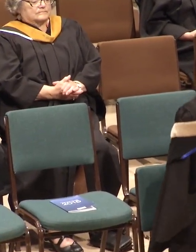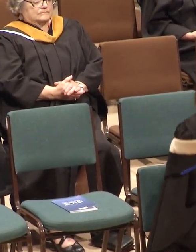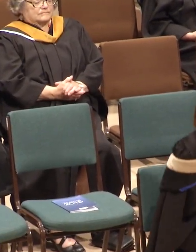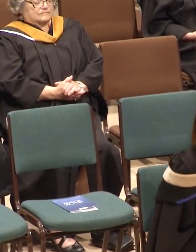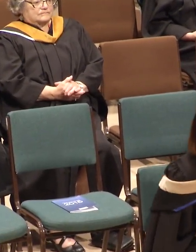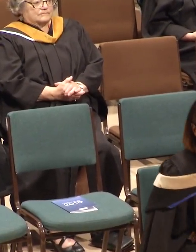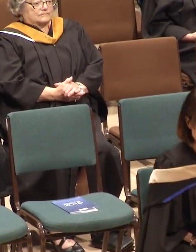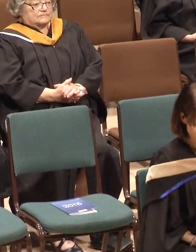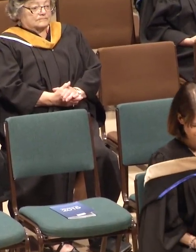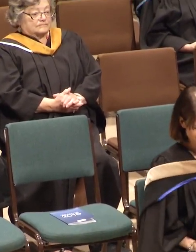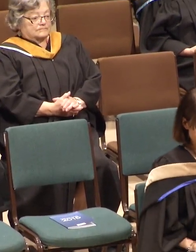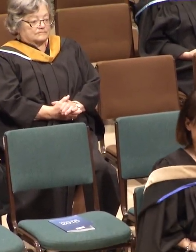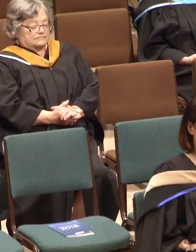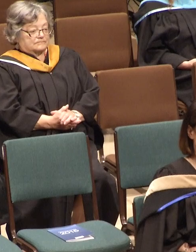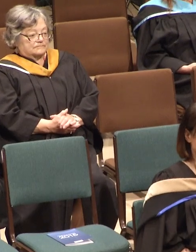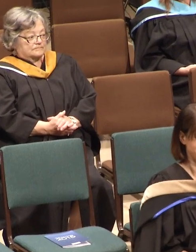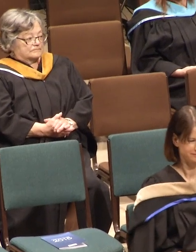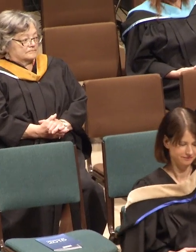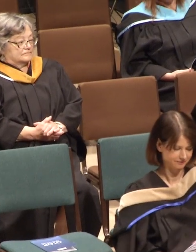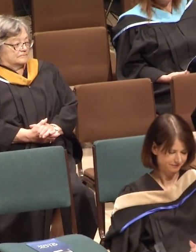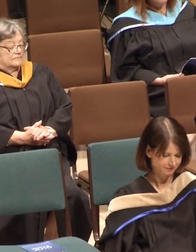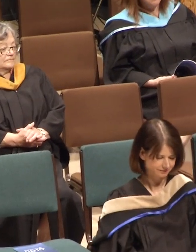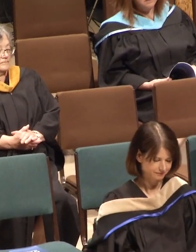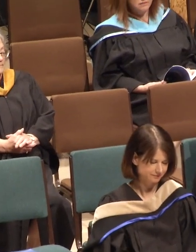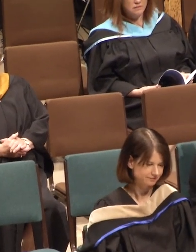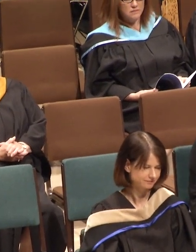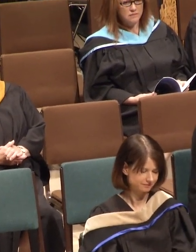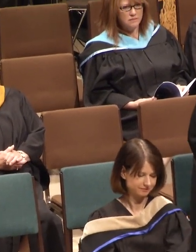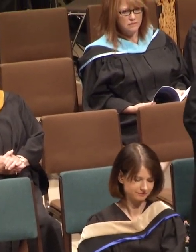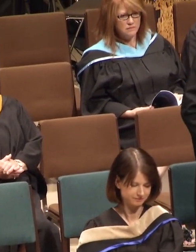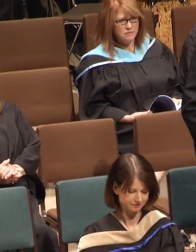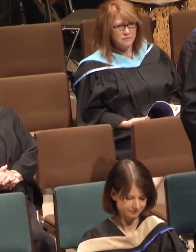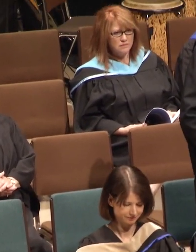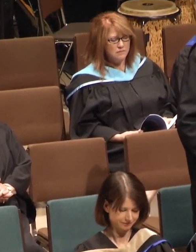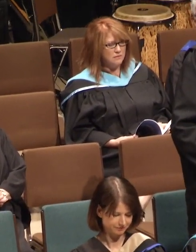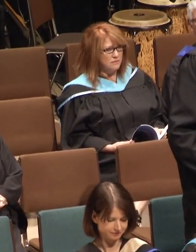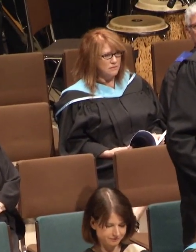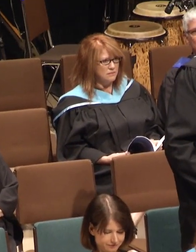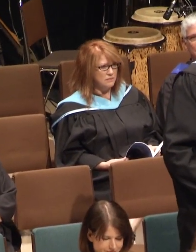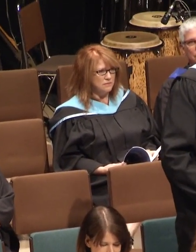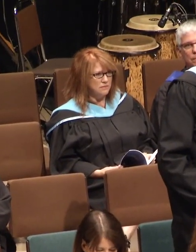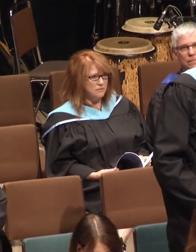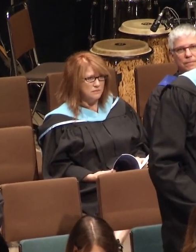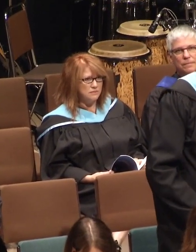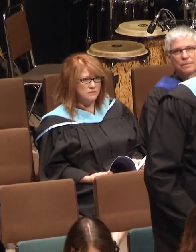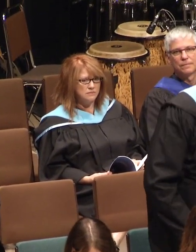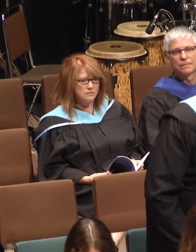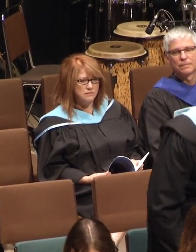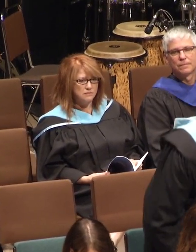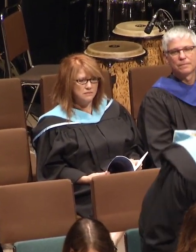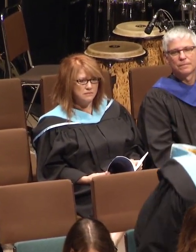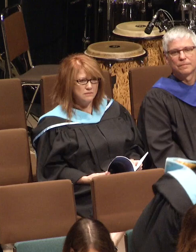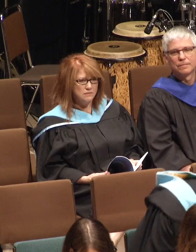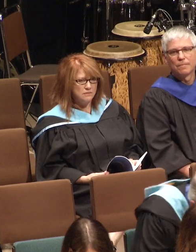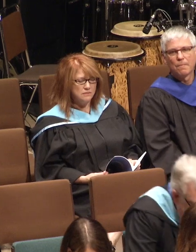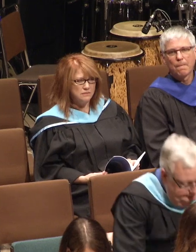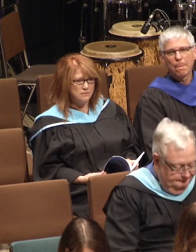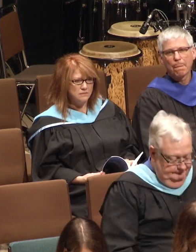Services. In the second row, we have Ian McLeod, the Dean of the School of Business and Dean of Applied Arts and New